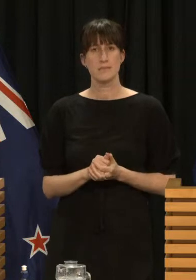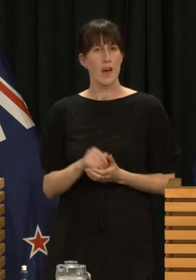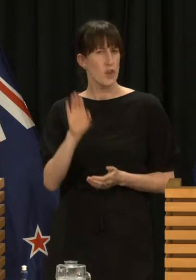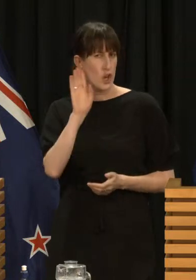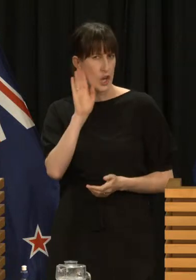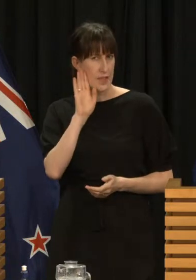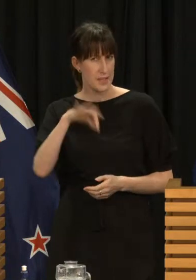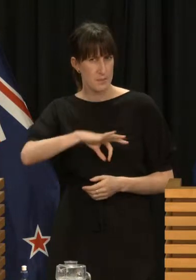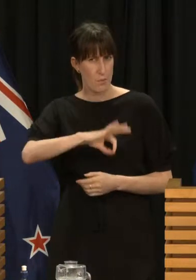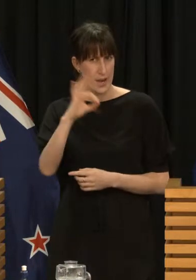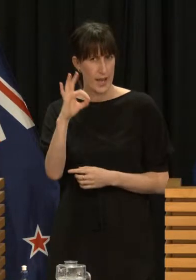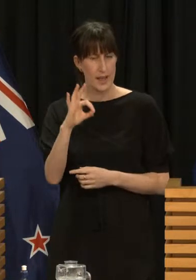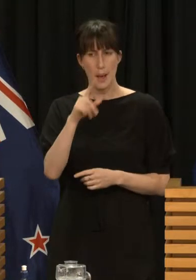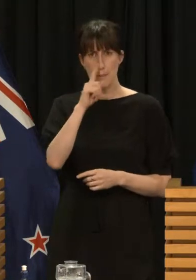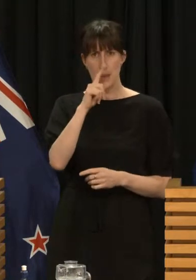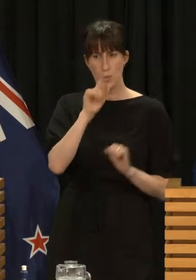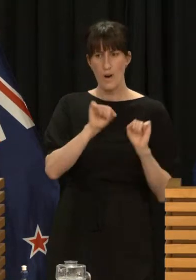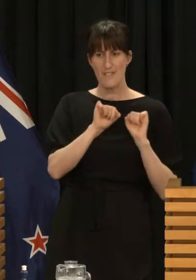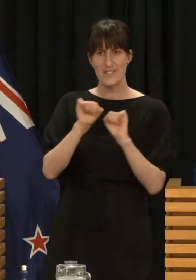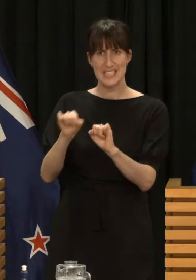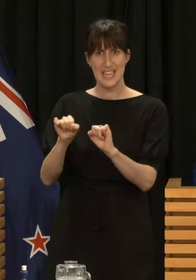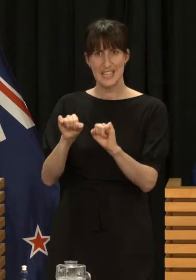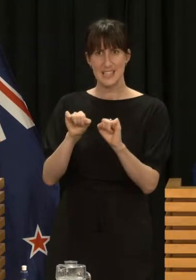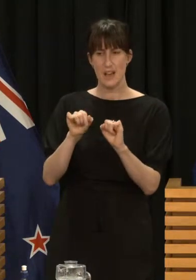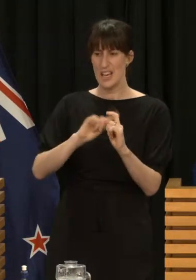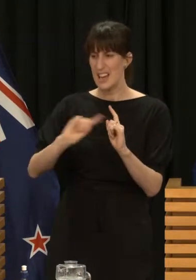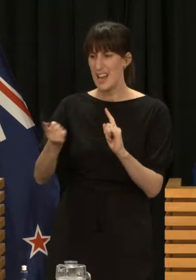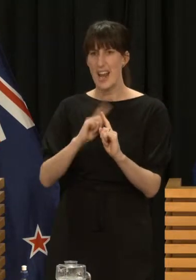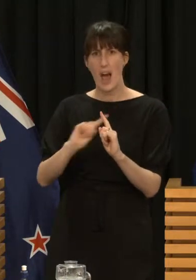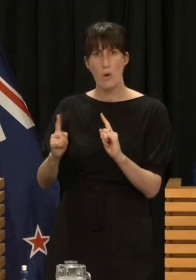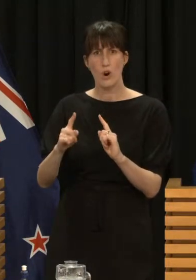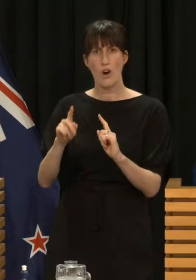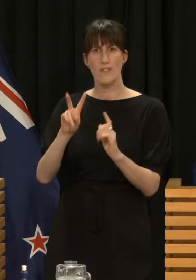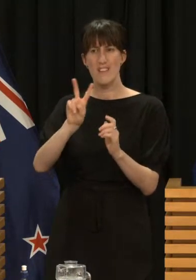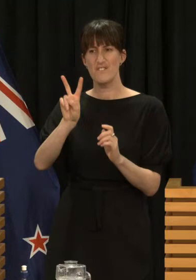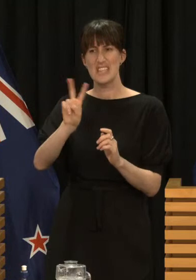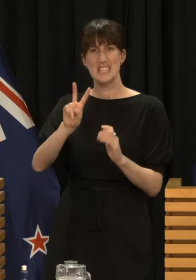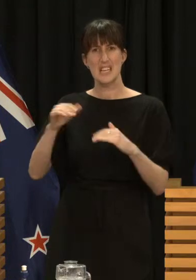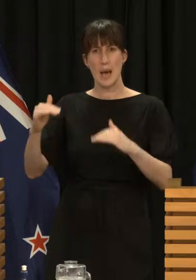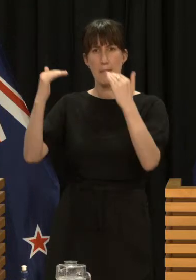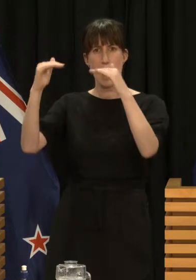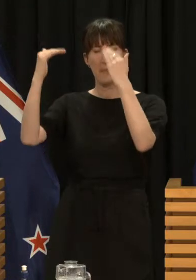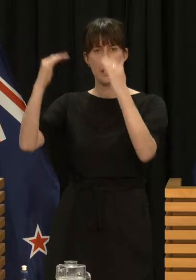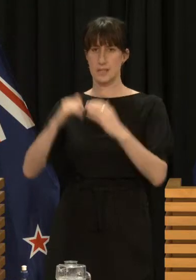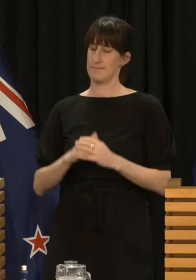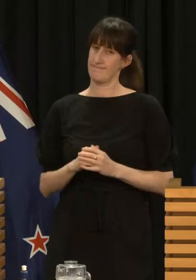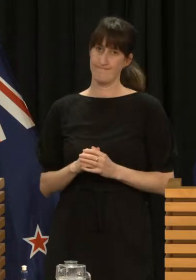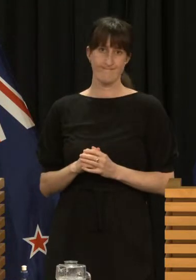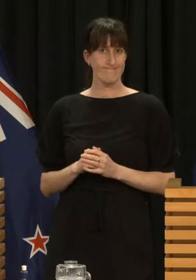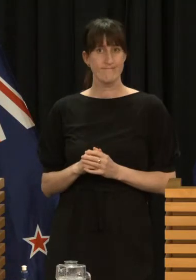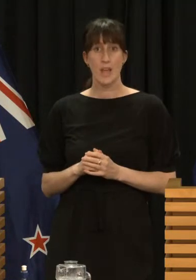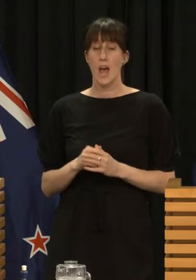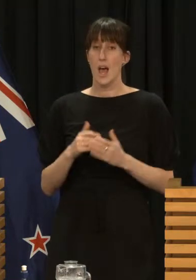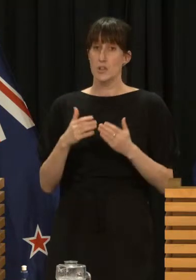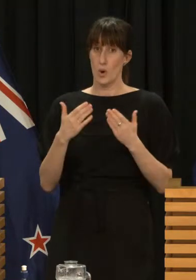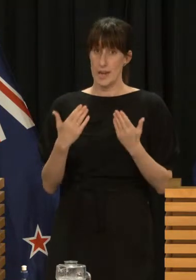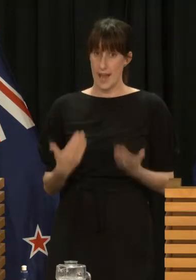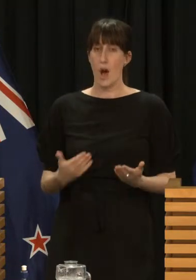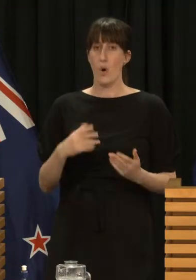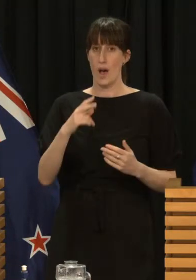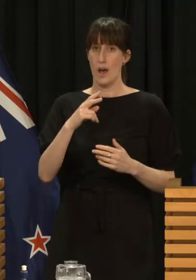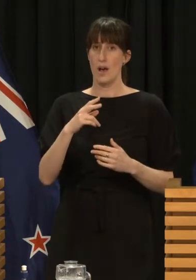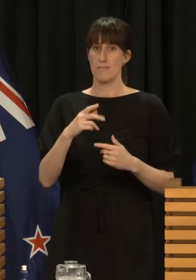Vincent residence, and as a result of that, public health protection officers have been put in place this morning to better secure that